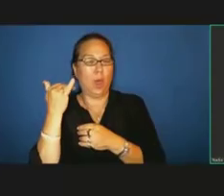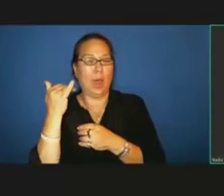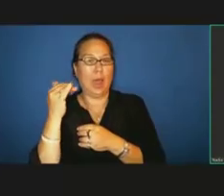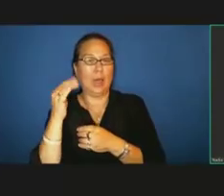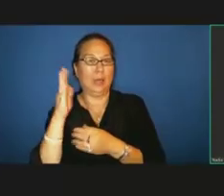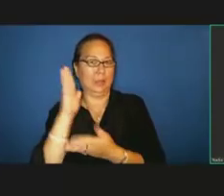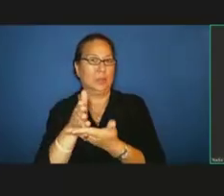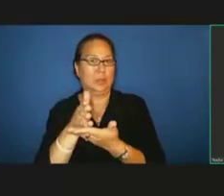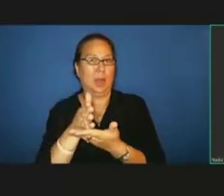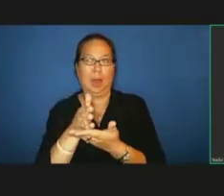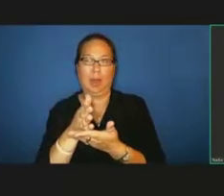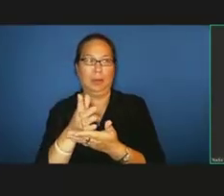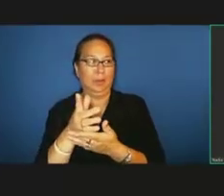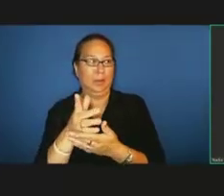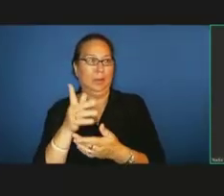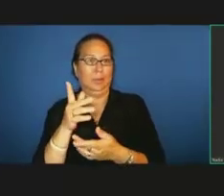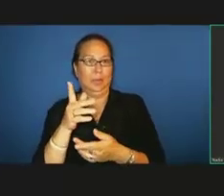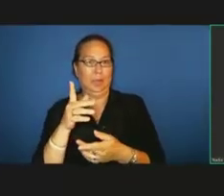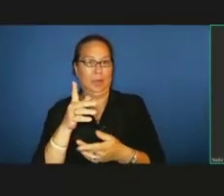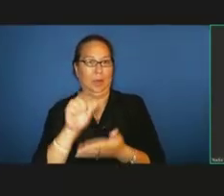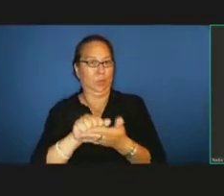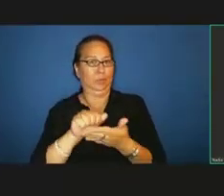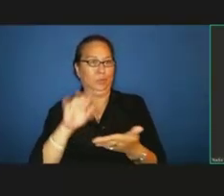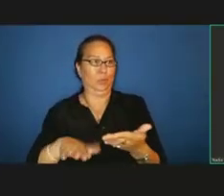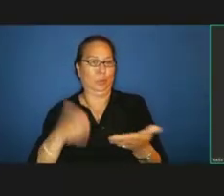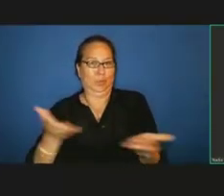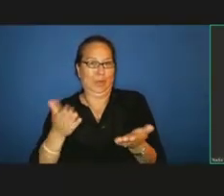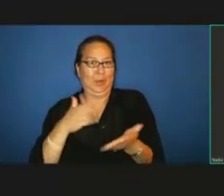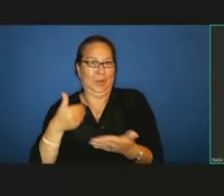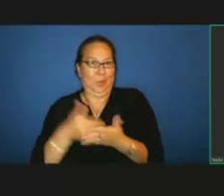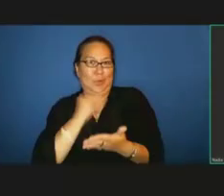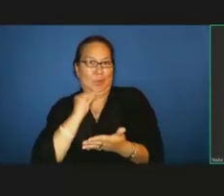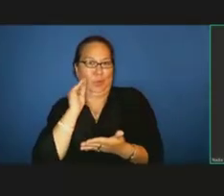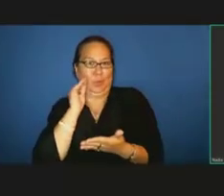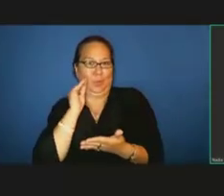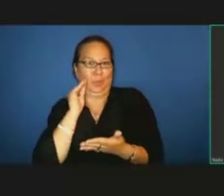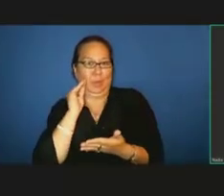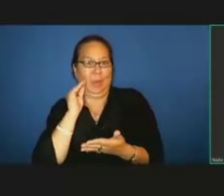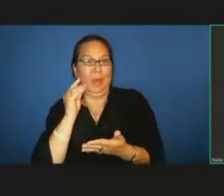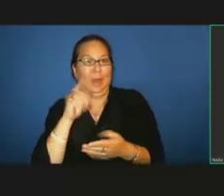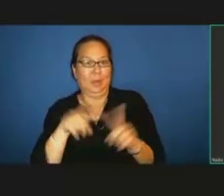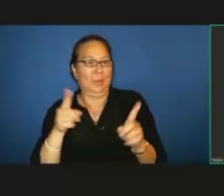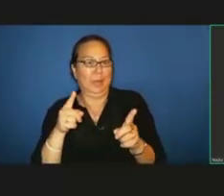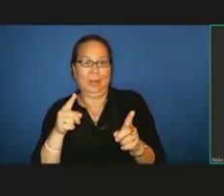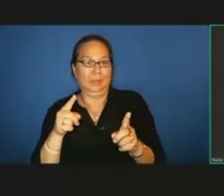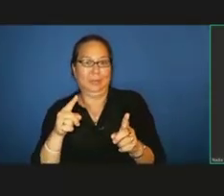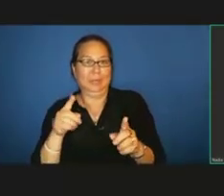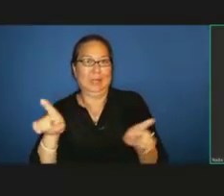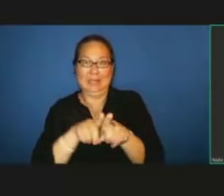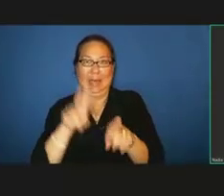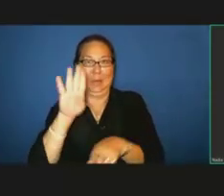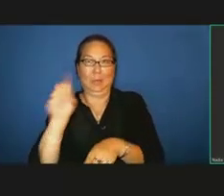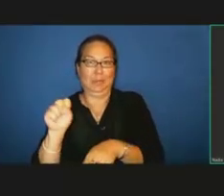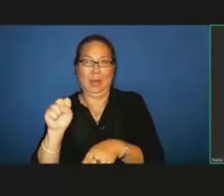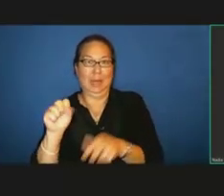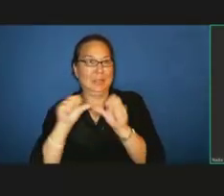served the community for 4 years was removed, even though the bus continues to pass that same intersection each morning. Our